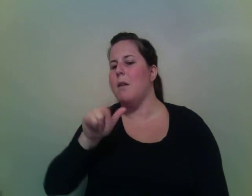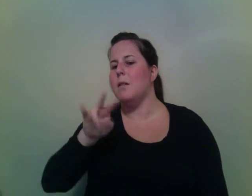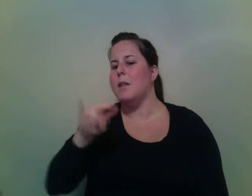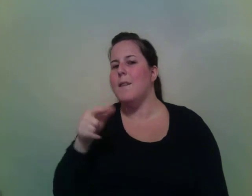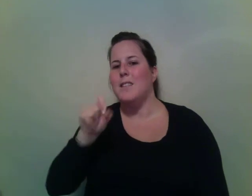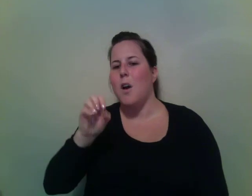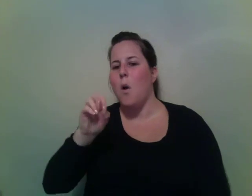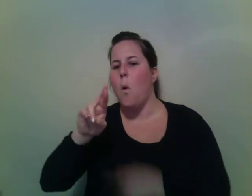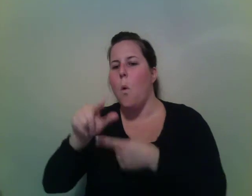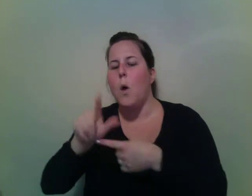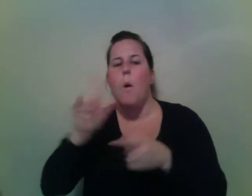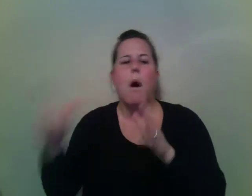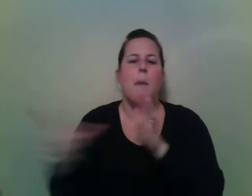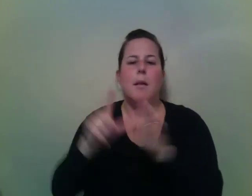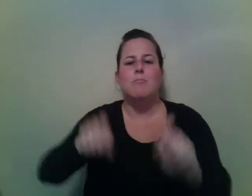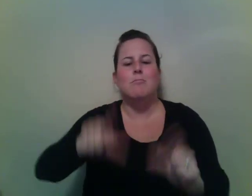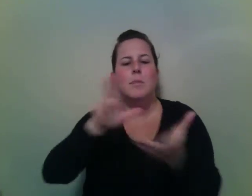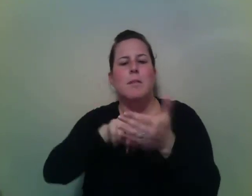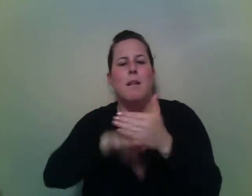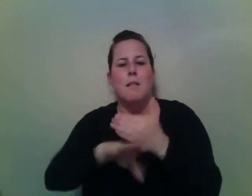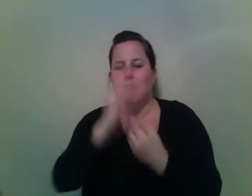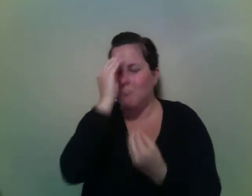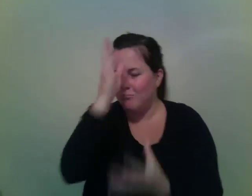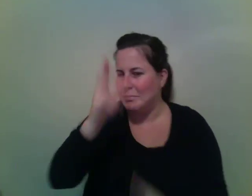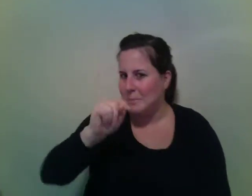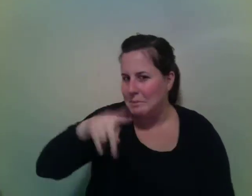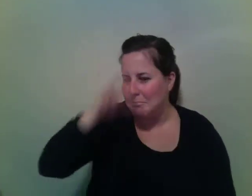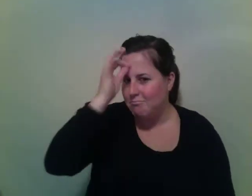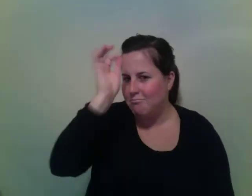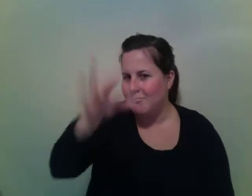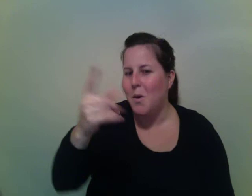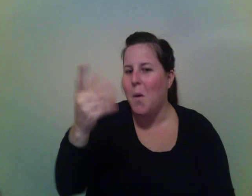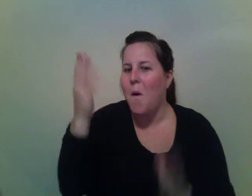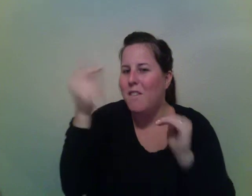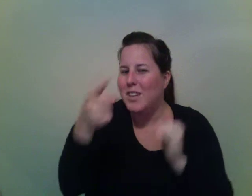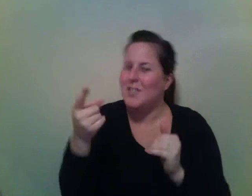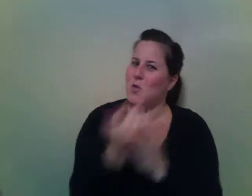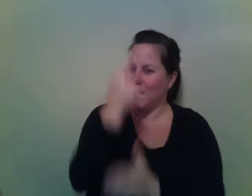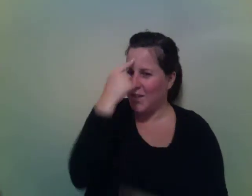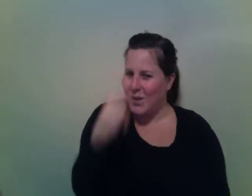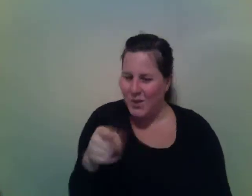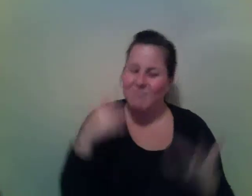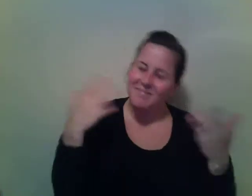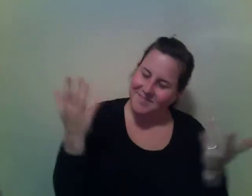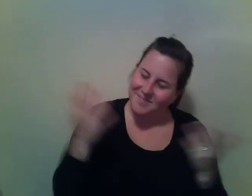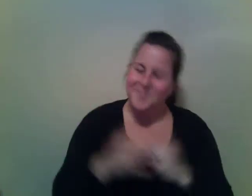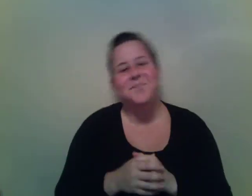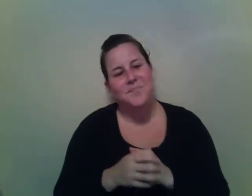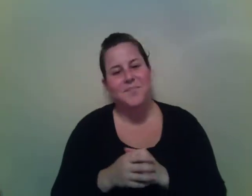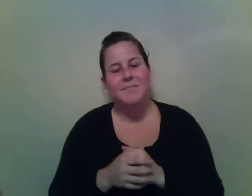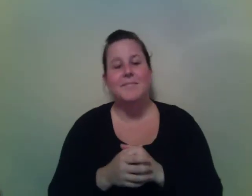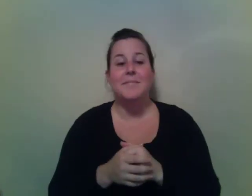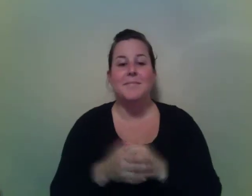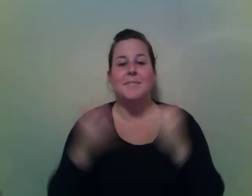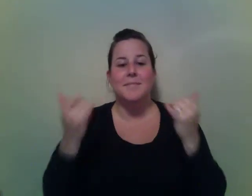page. So there's my little tip of the day. Hopefully someone learned this. Now, I am going to click on